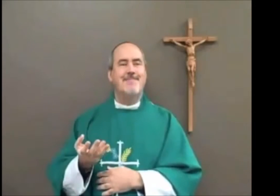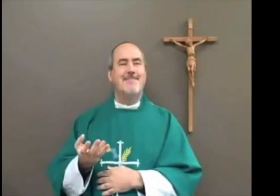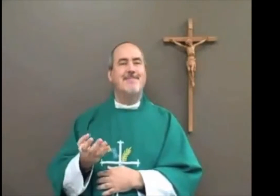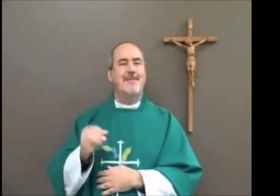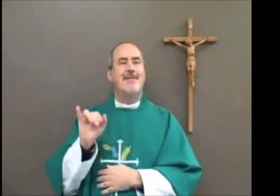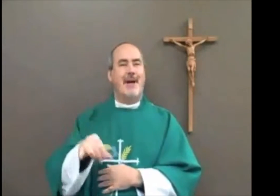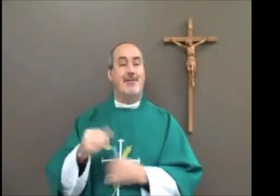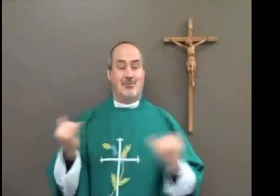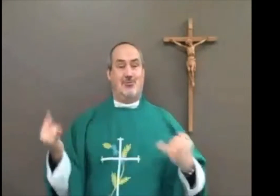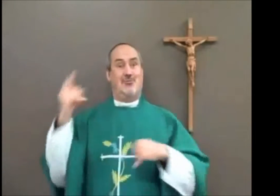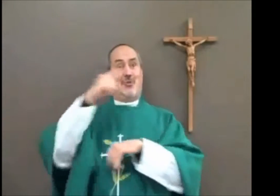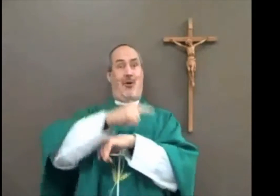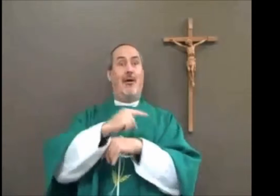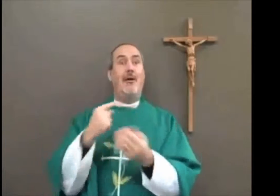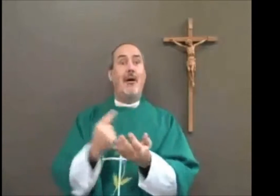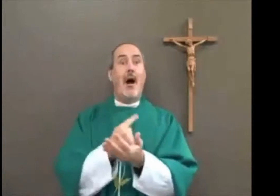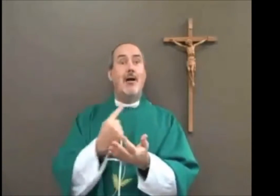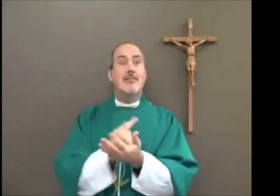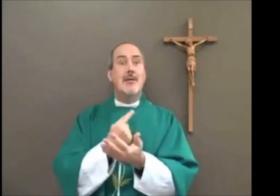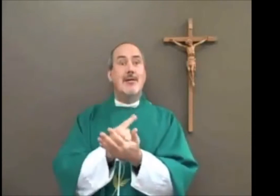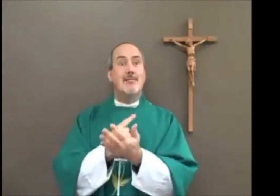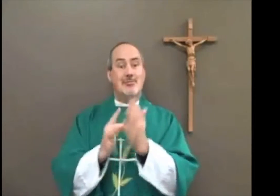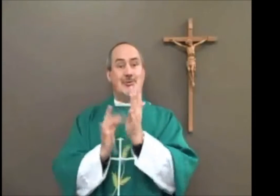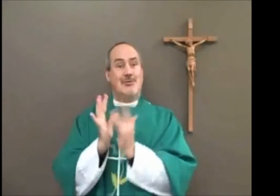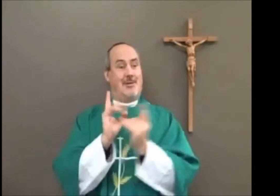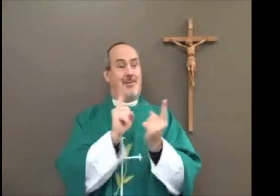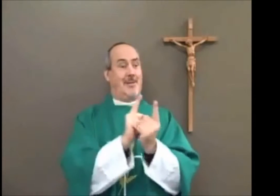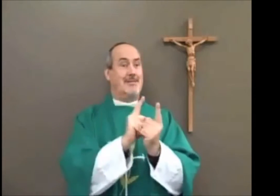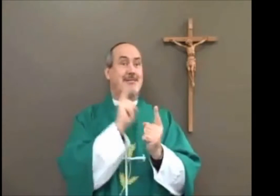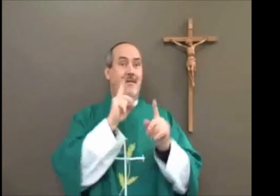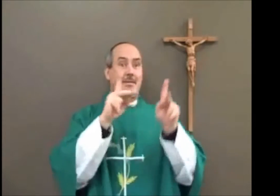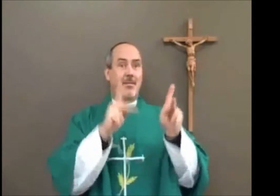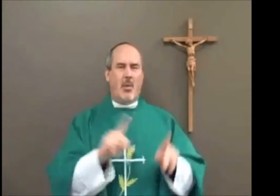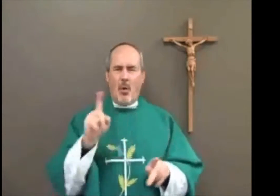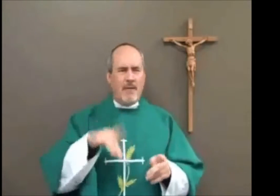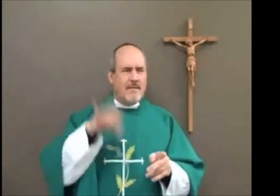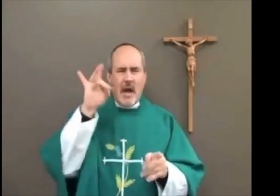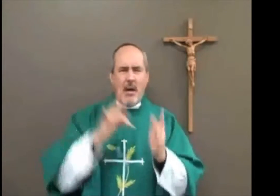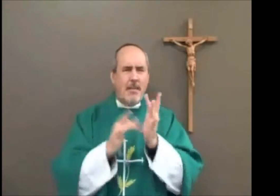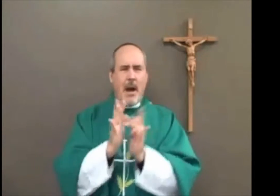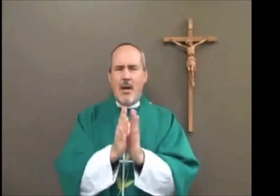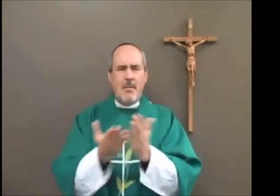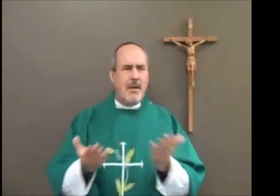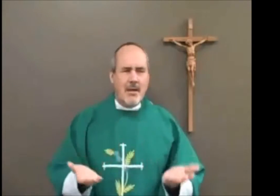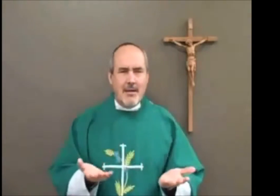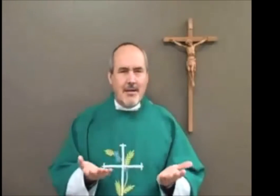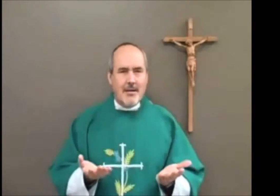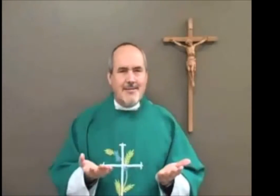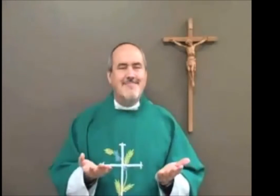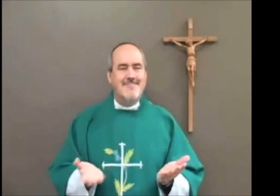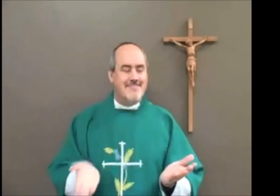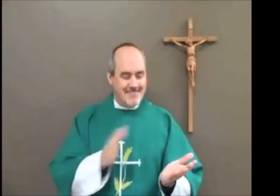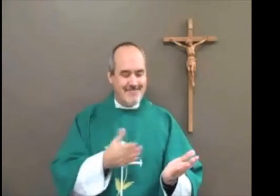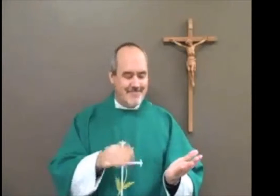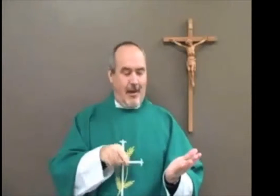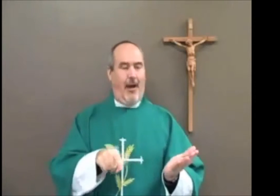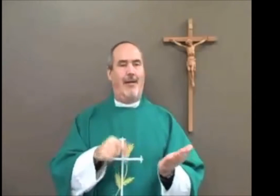Camp Mark 7. Why that specific name? Well, if we look at today's story from the